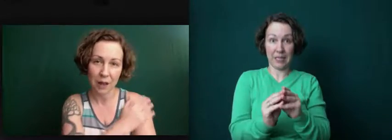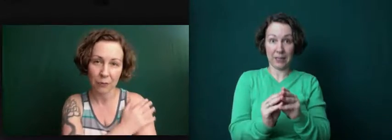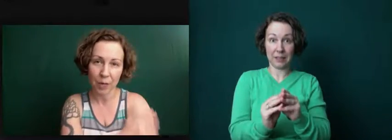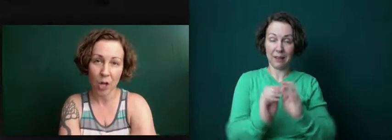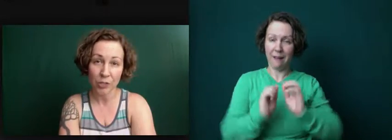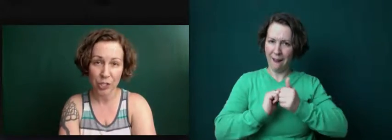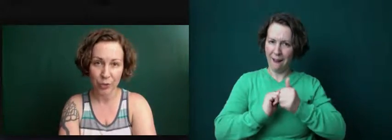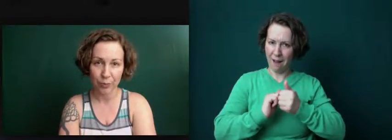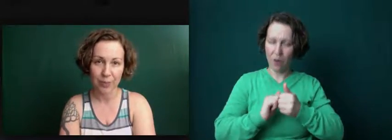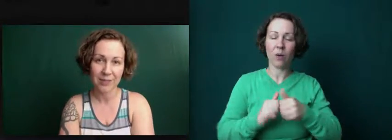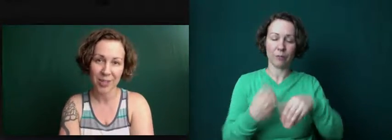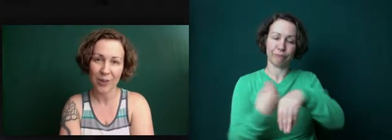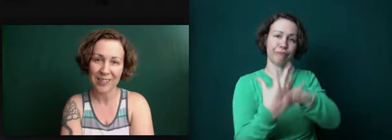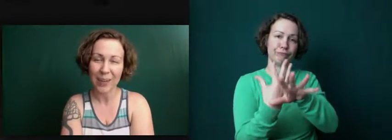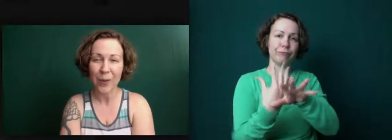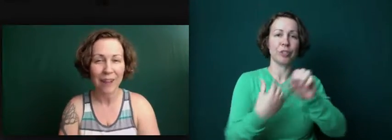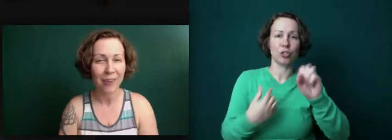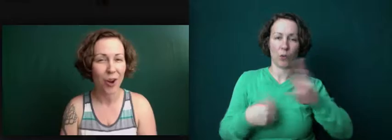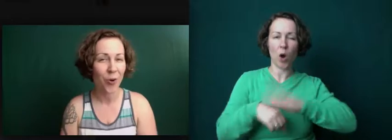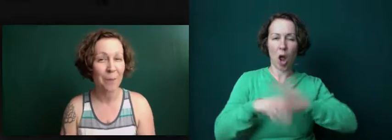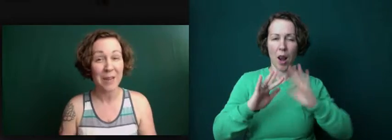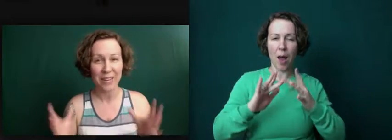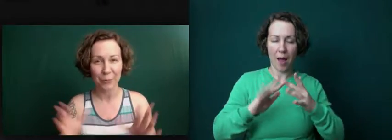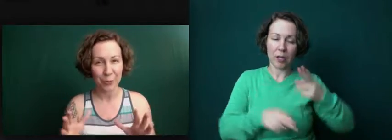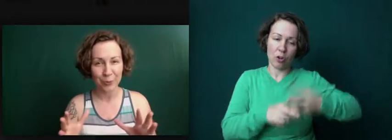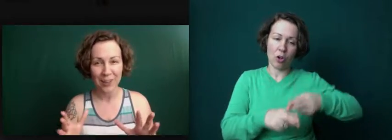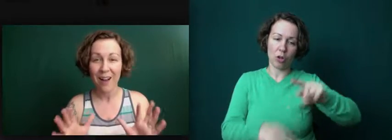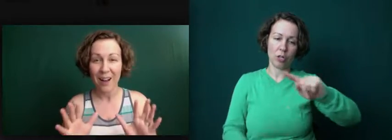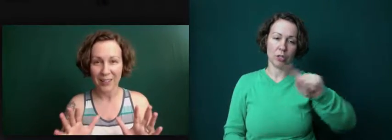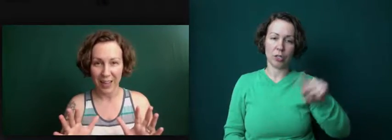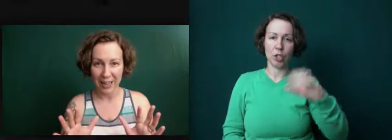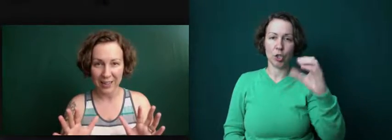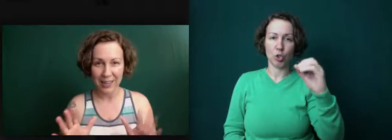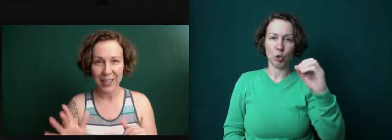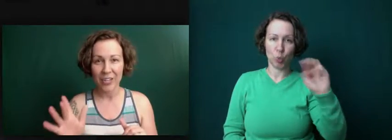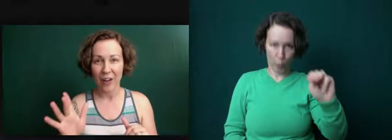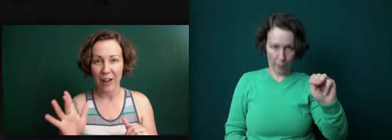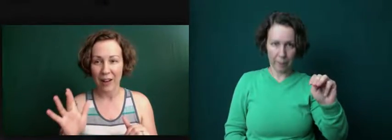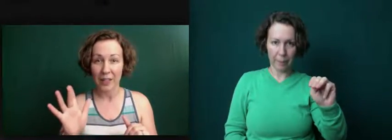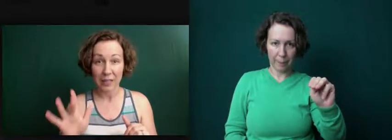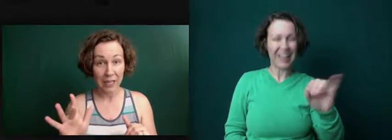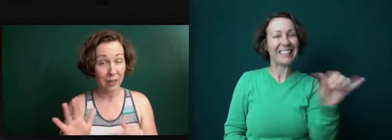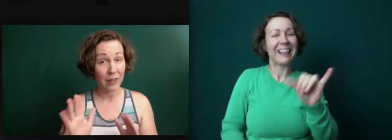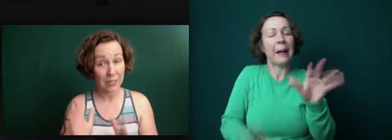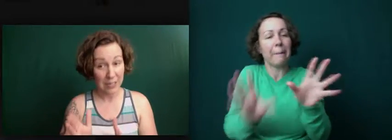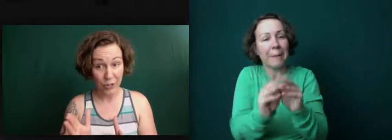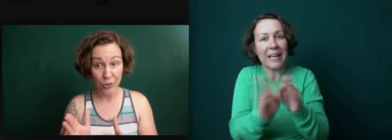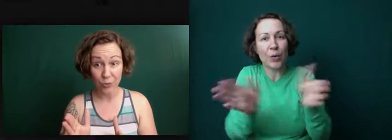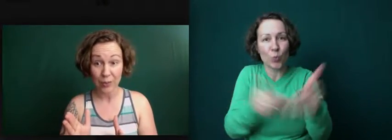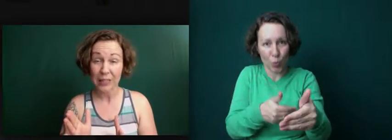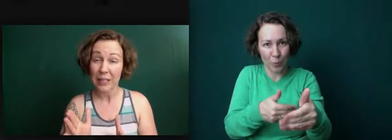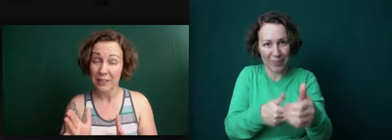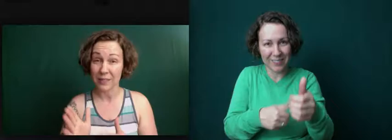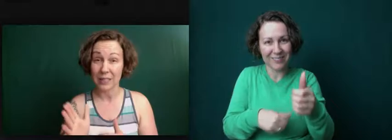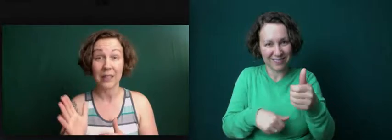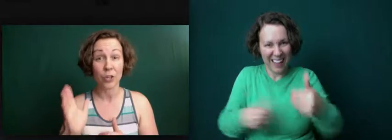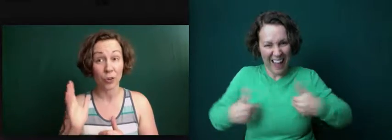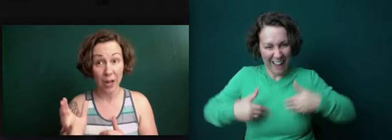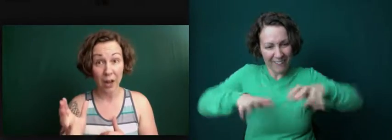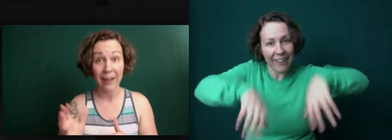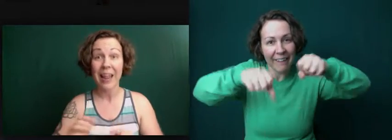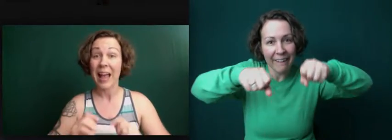conferencing software called Zoom. So it's like we have our own meeting room online, you'll have a link that I'll send you really